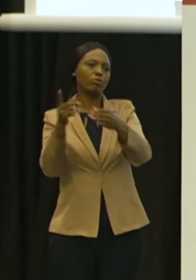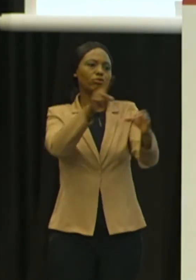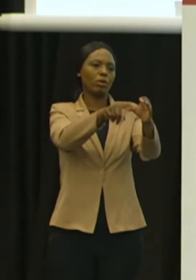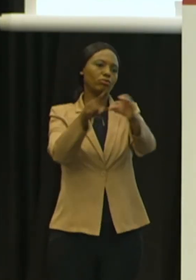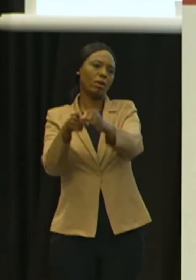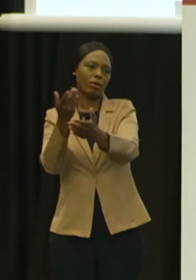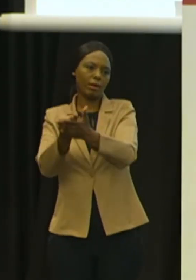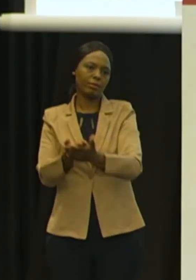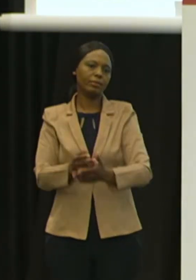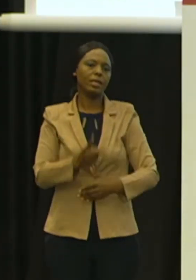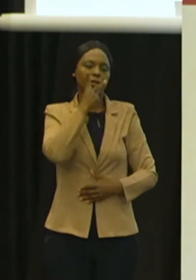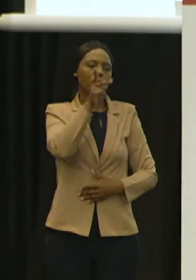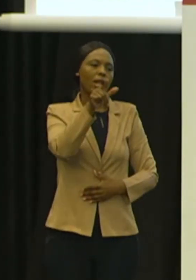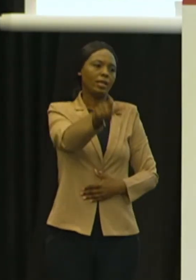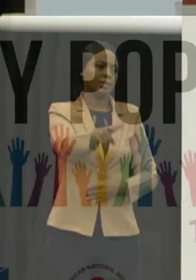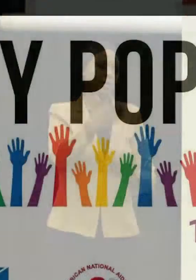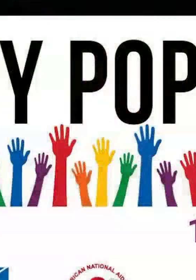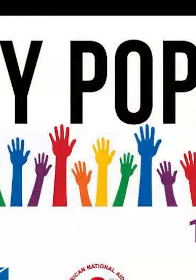much.